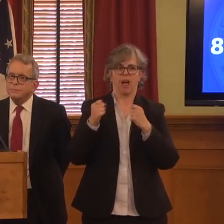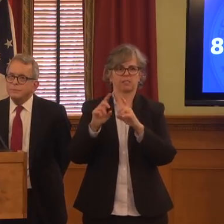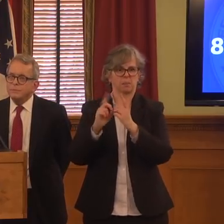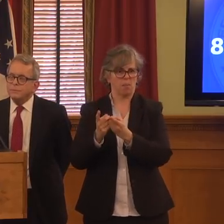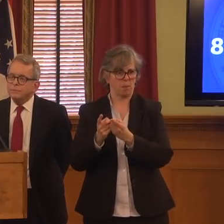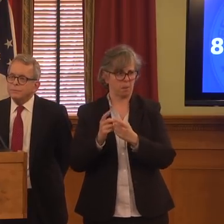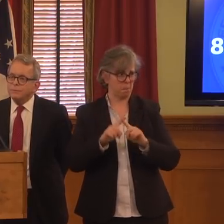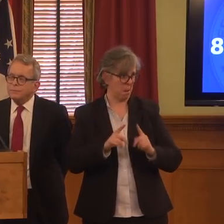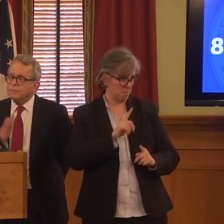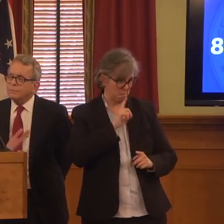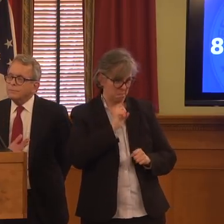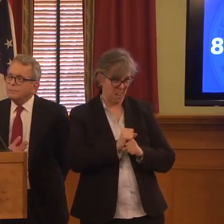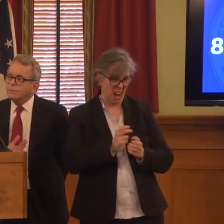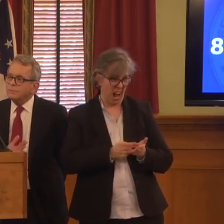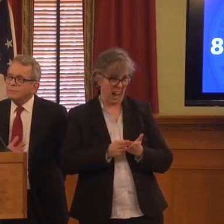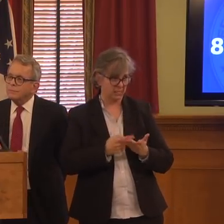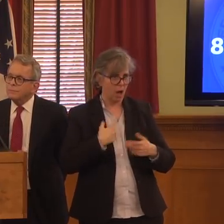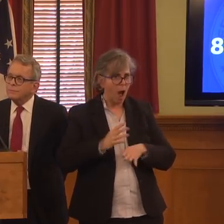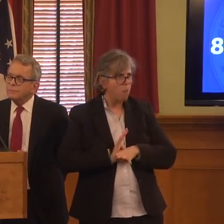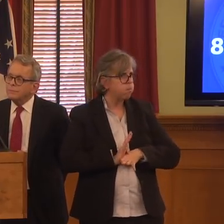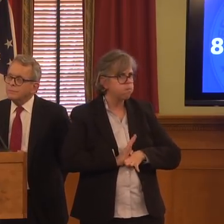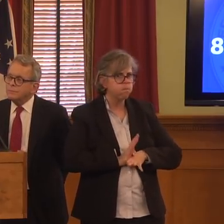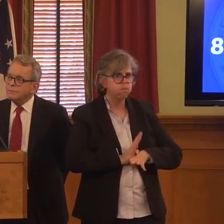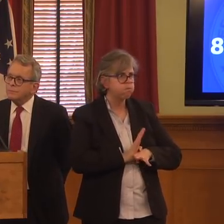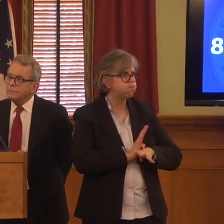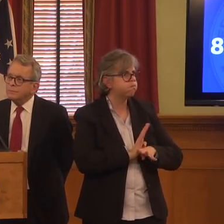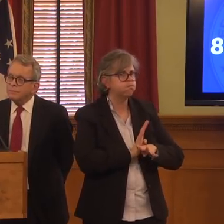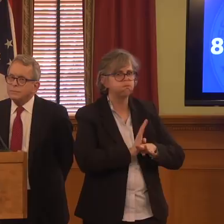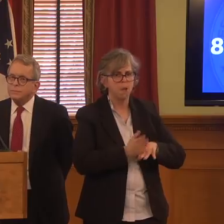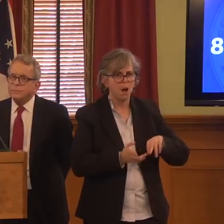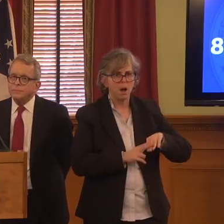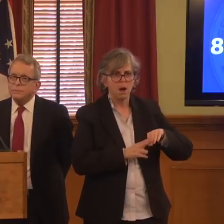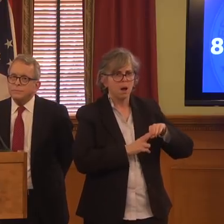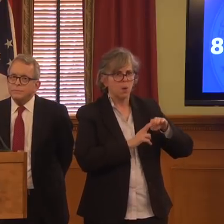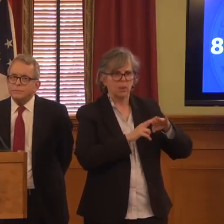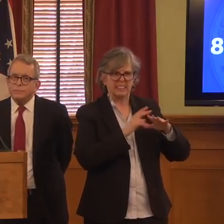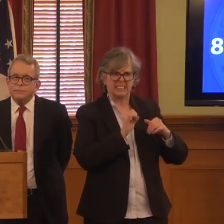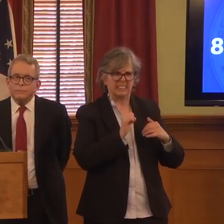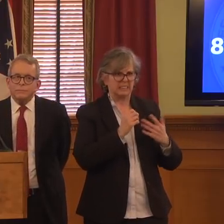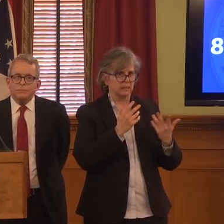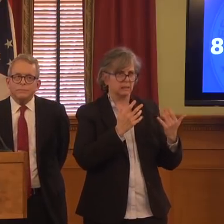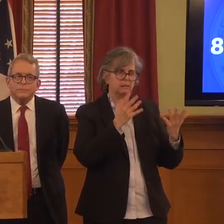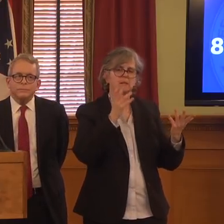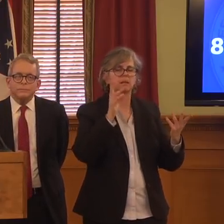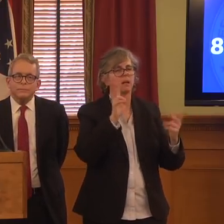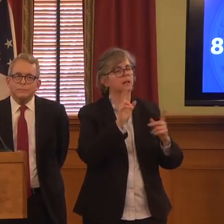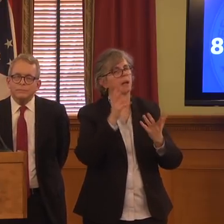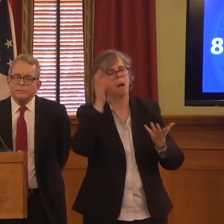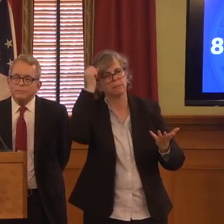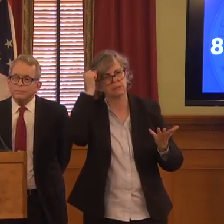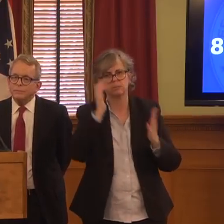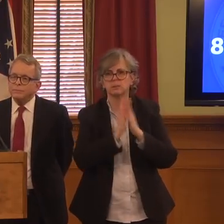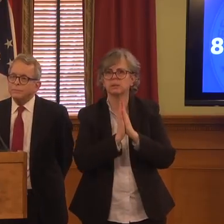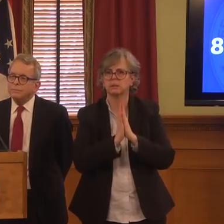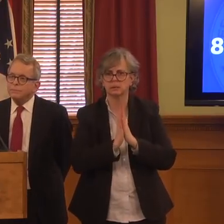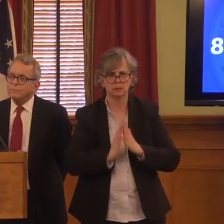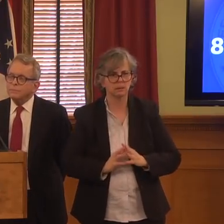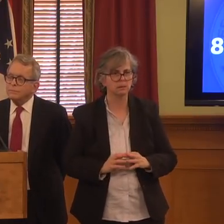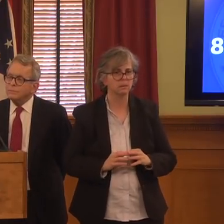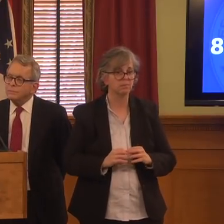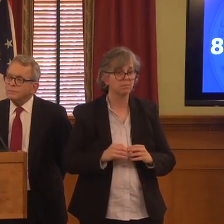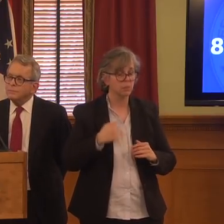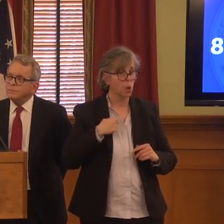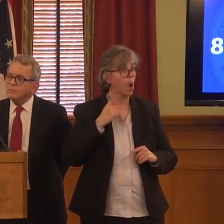we really need, once again, even as providers, to use good sense. I have heard that there are urgent cares who are